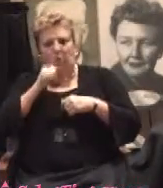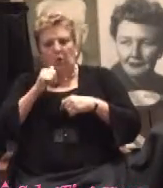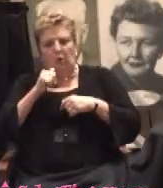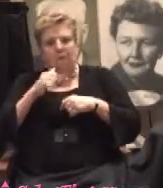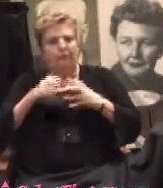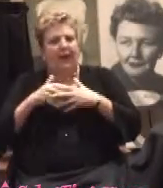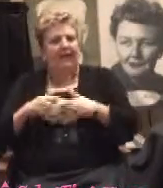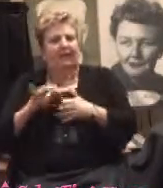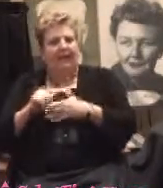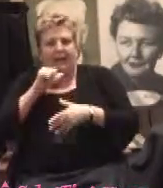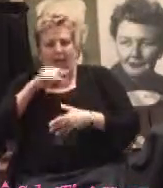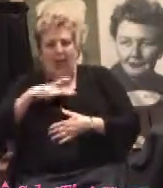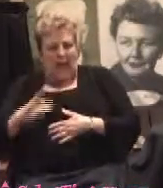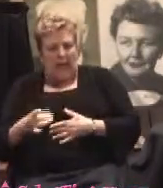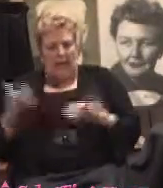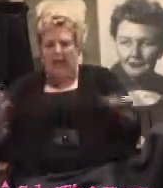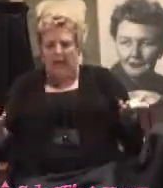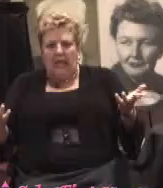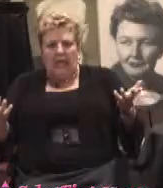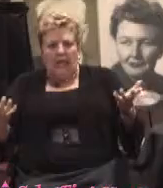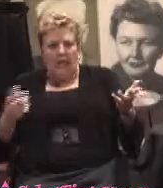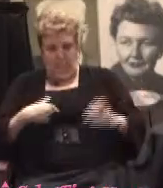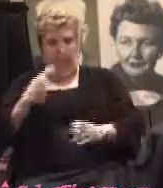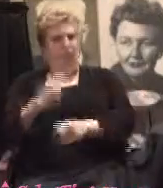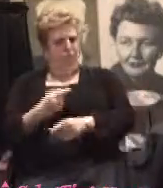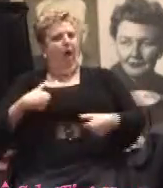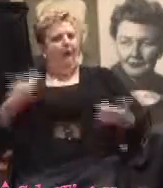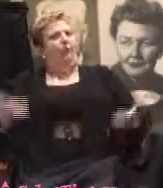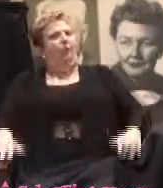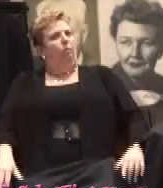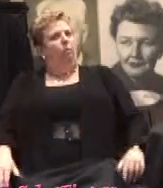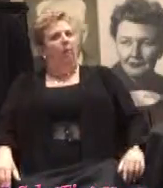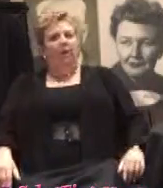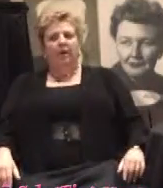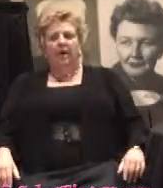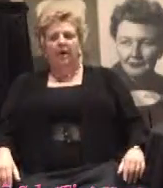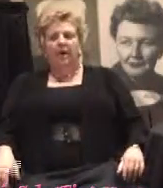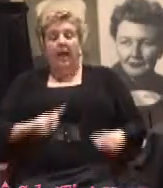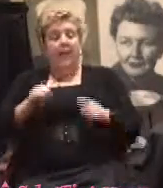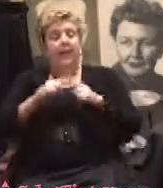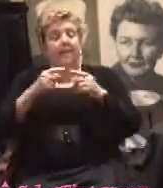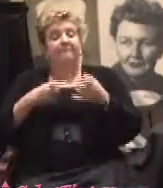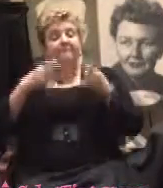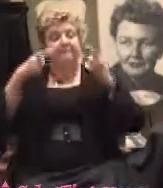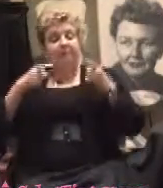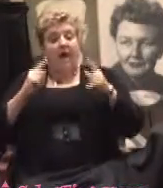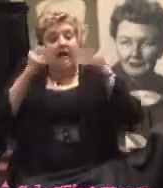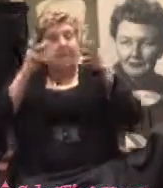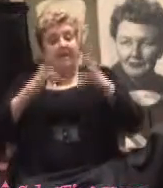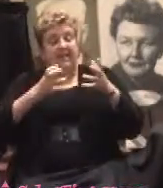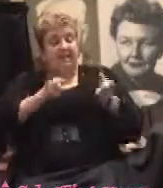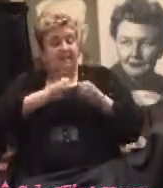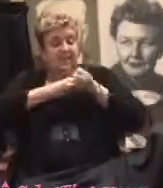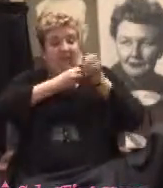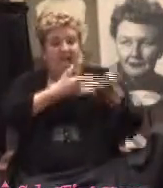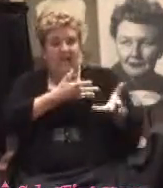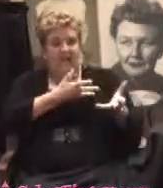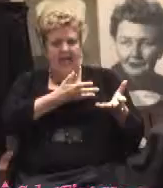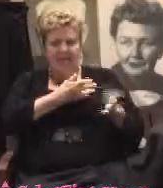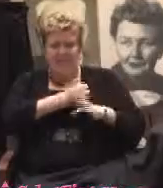That's how we are. I'm right, And when I finally get done yelling at my brother, he didn't say a word. I finally got